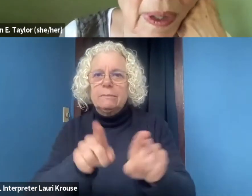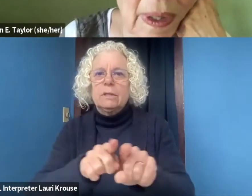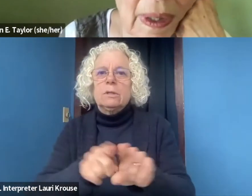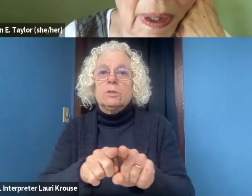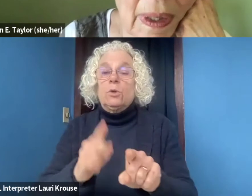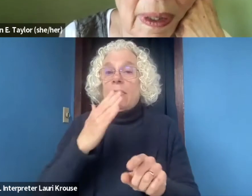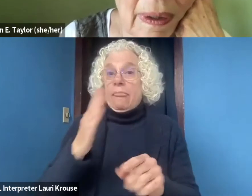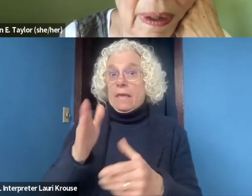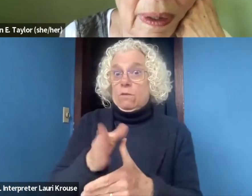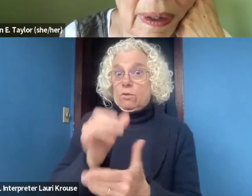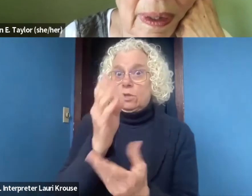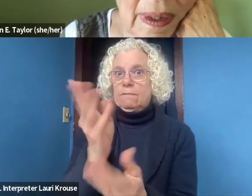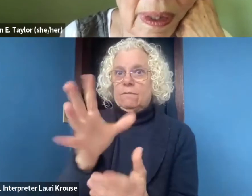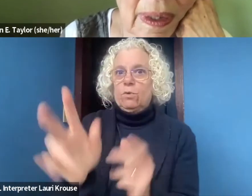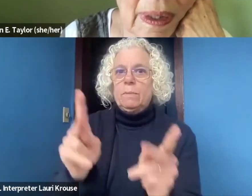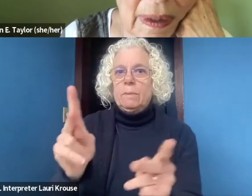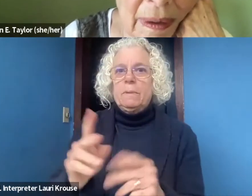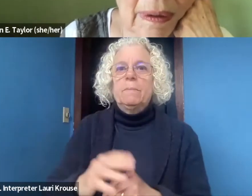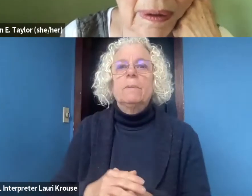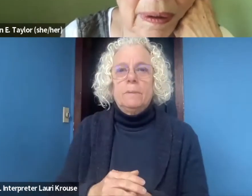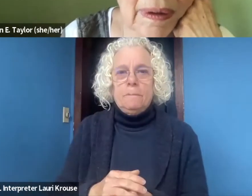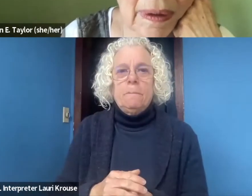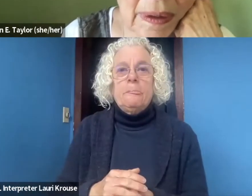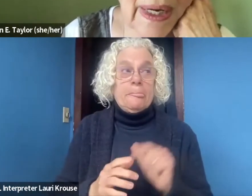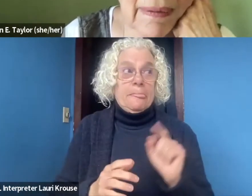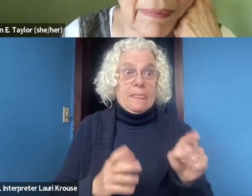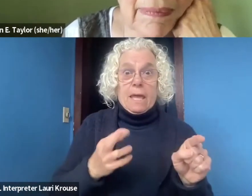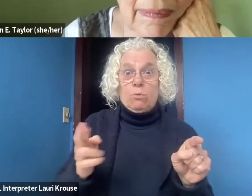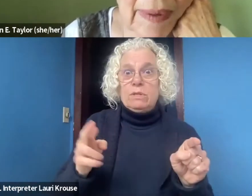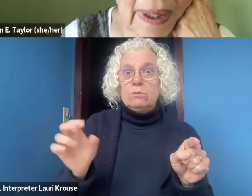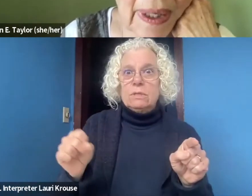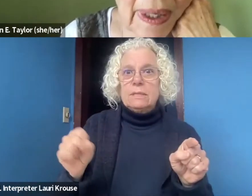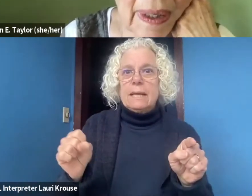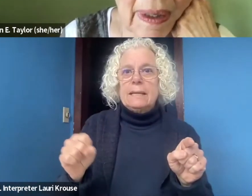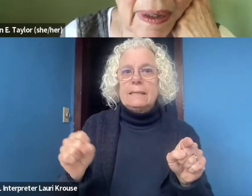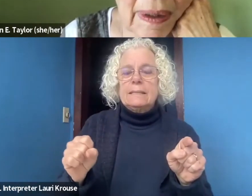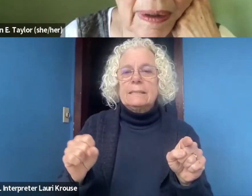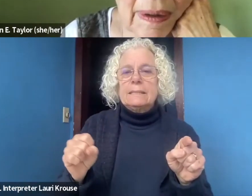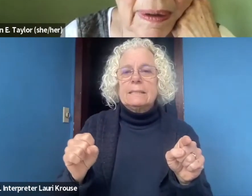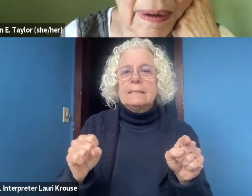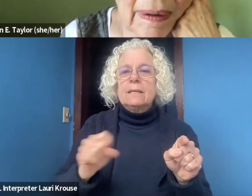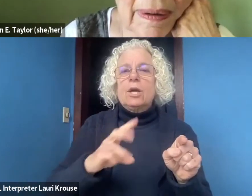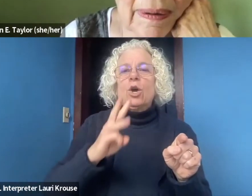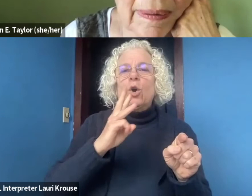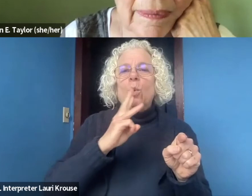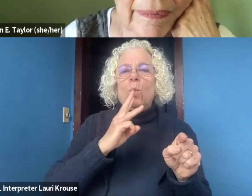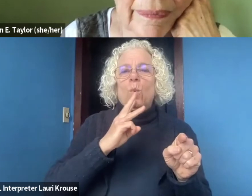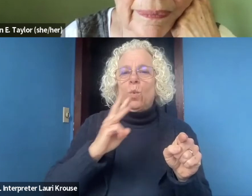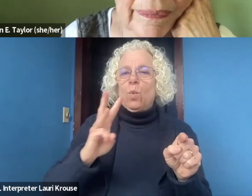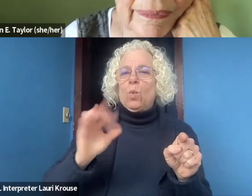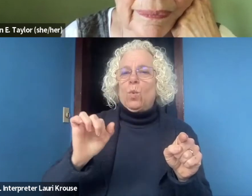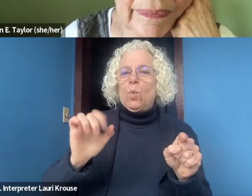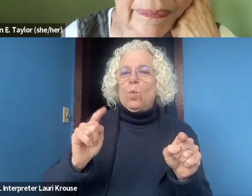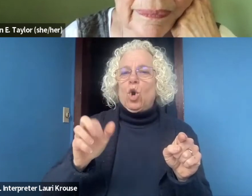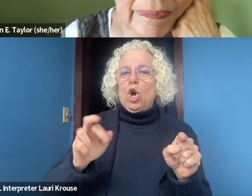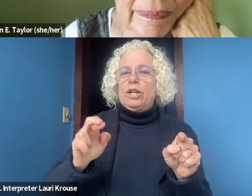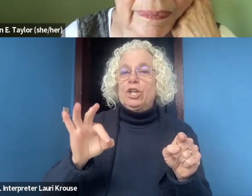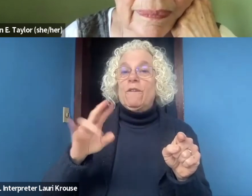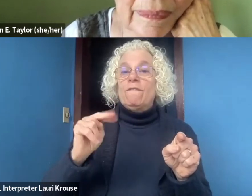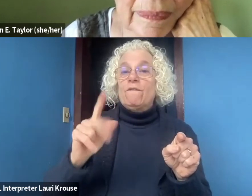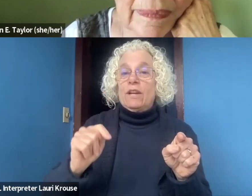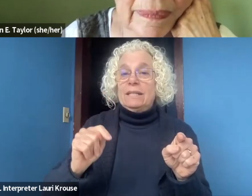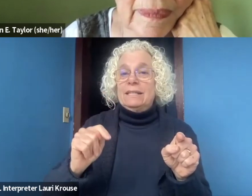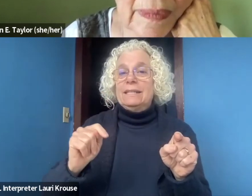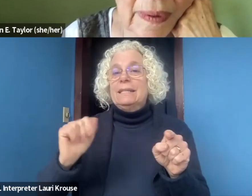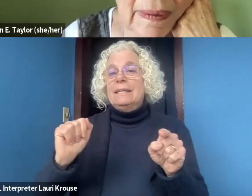that. Both a resource, Waterfront Alliance is doing great work, and a chance to get,